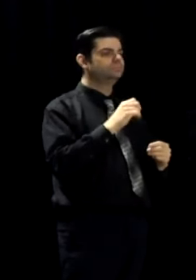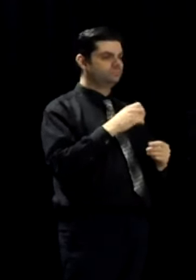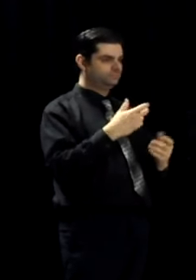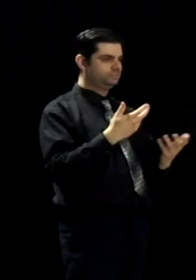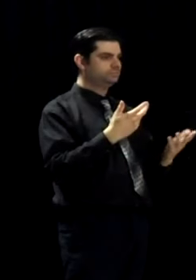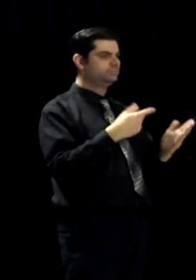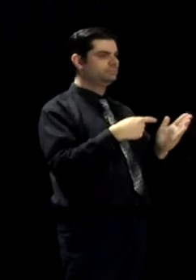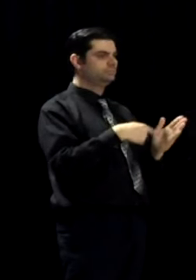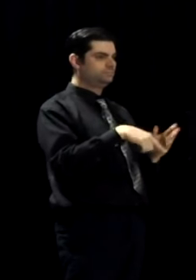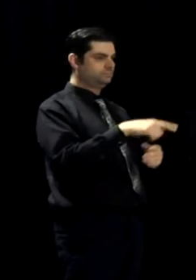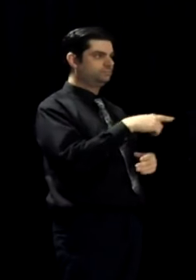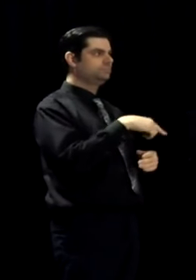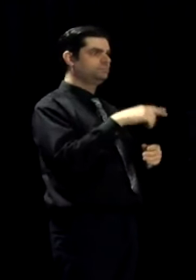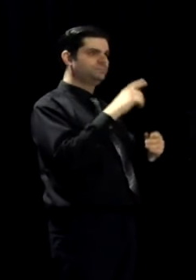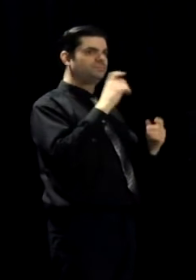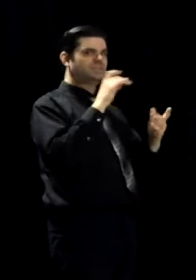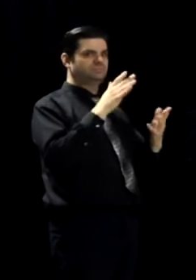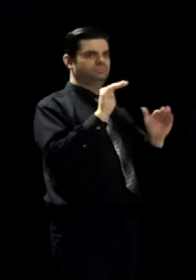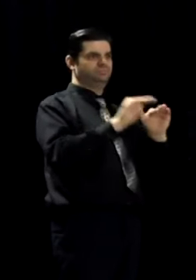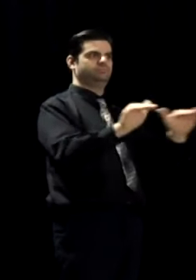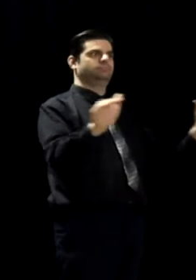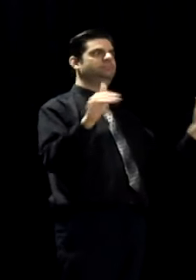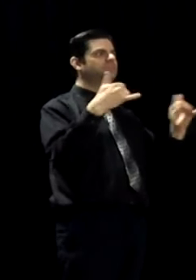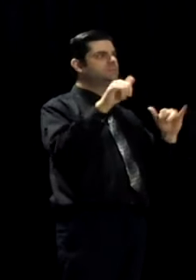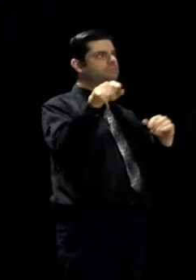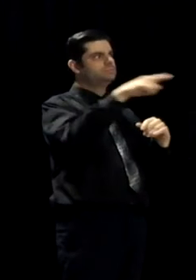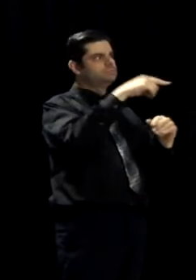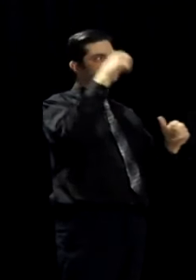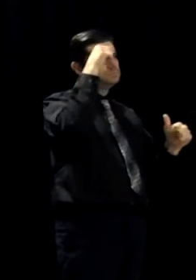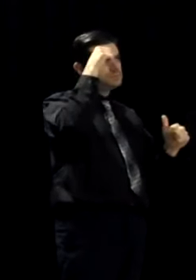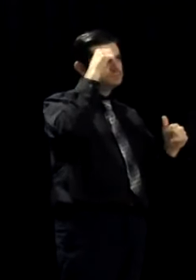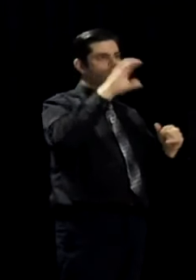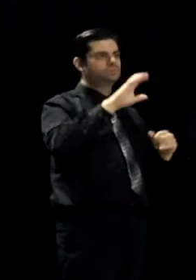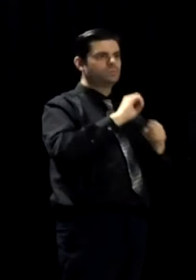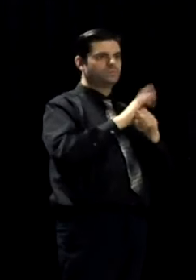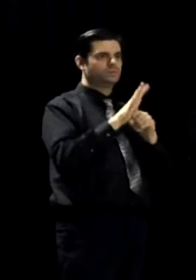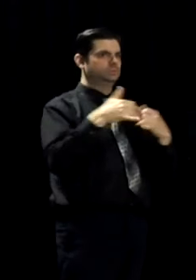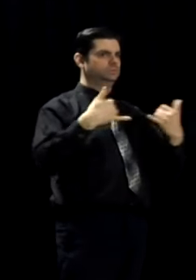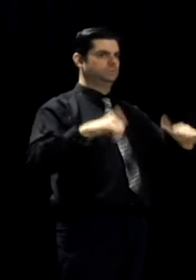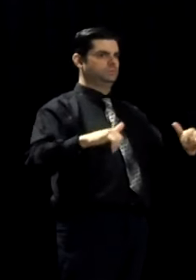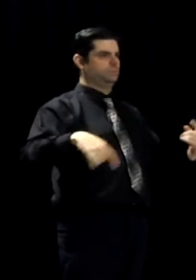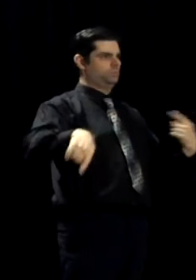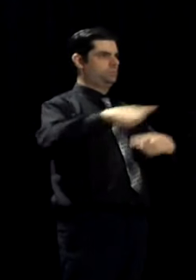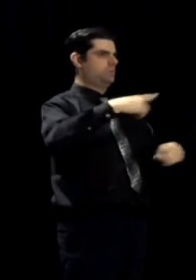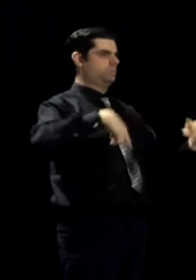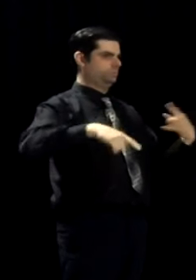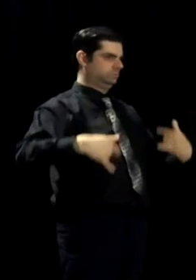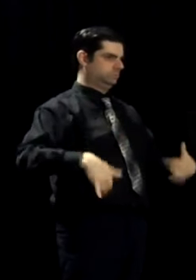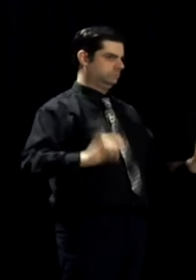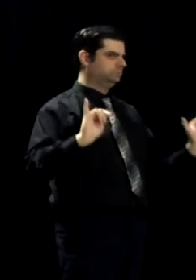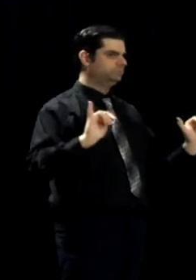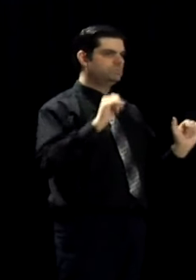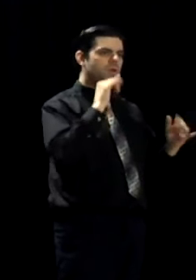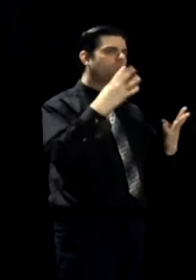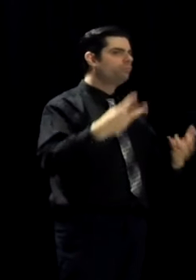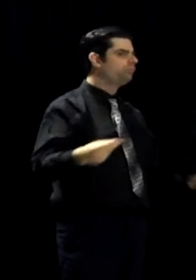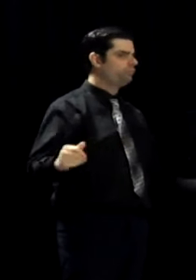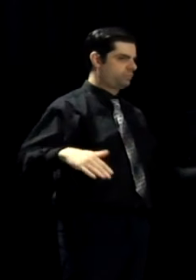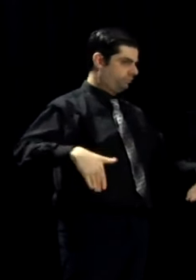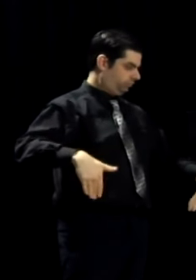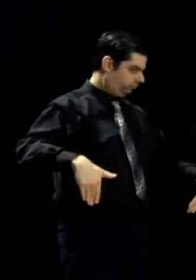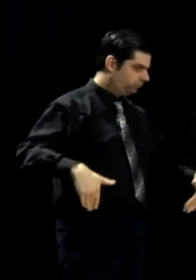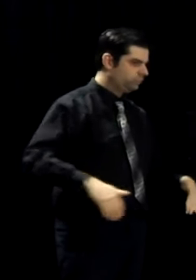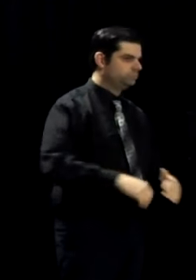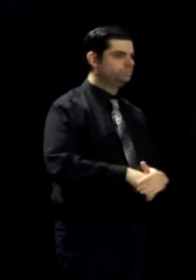that are very well-intentioned could lead to positive cases. So we'll certainly, as our health department breaks down more data, we'll certainly